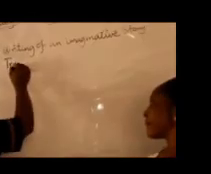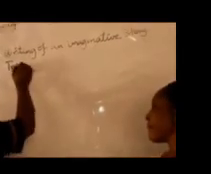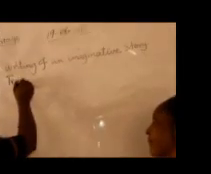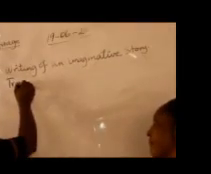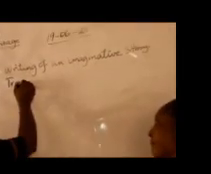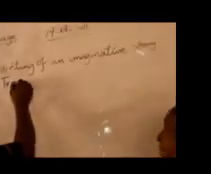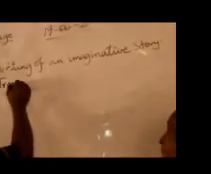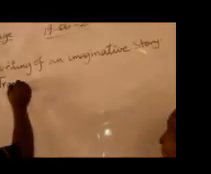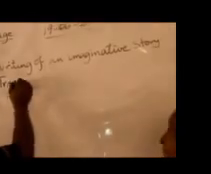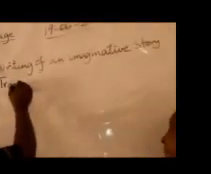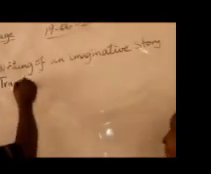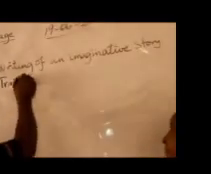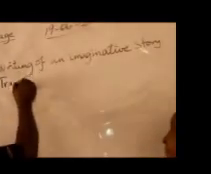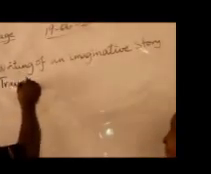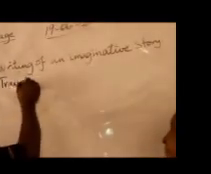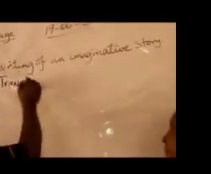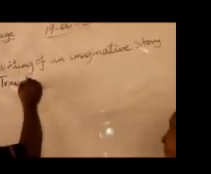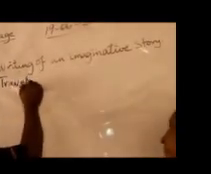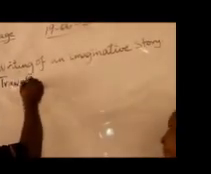Travel log.